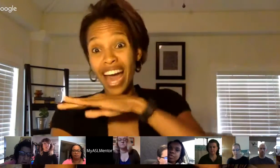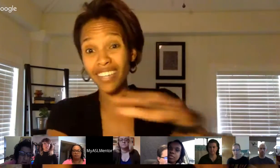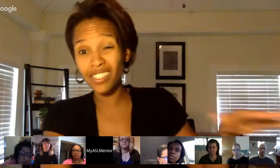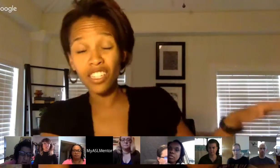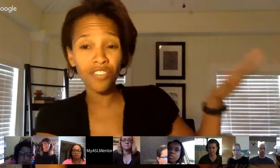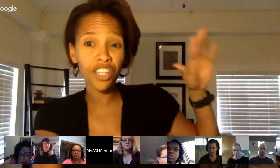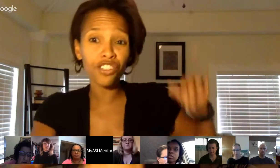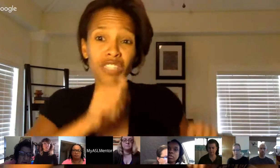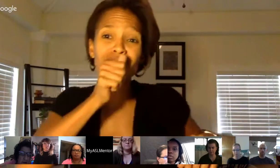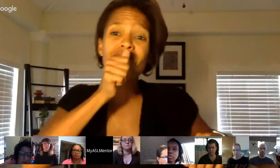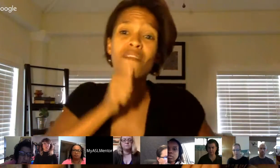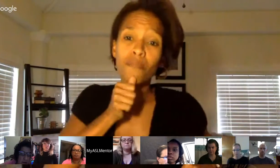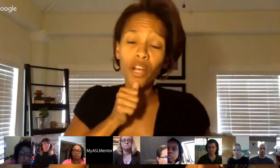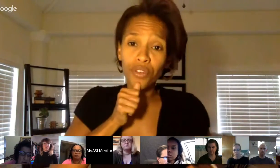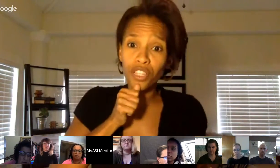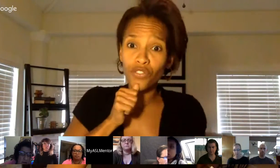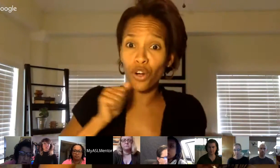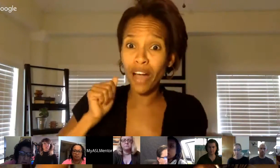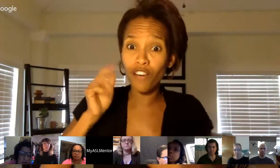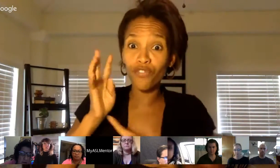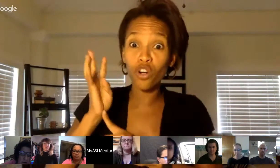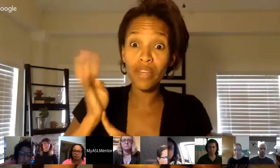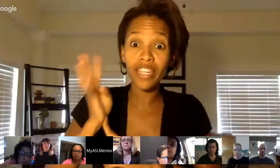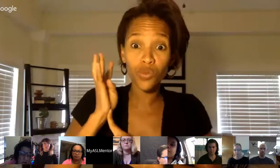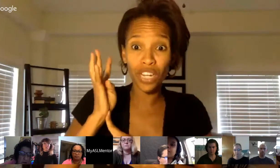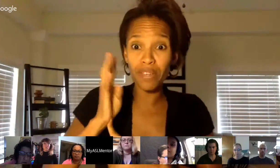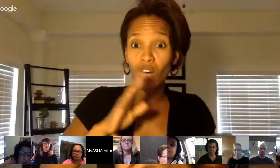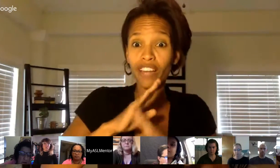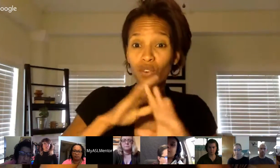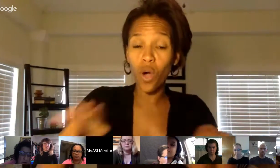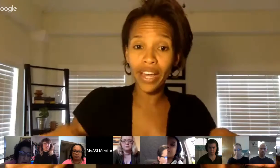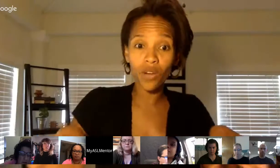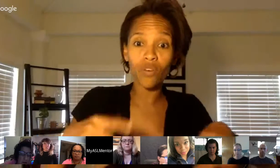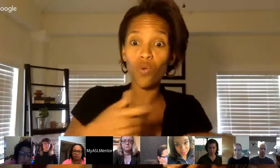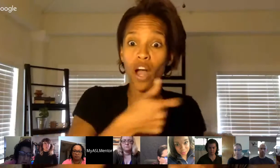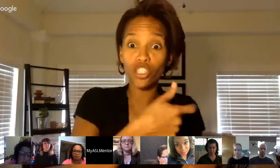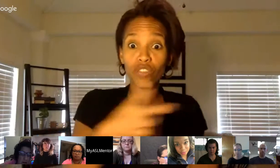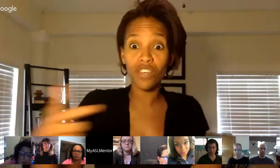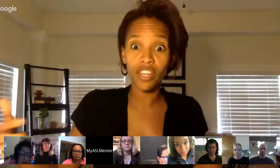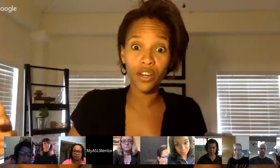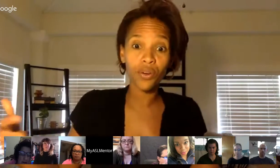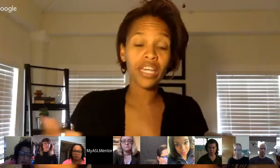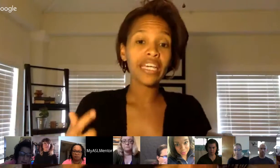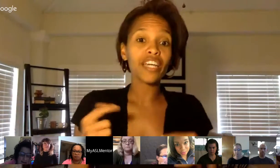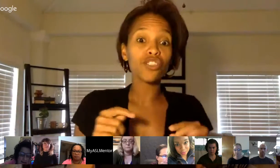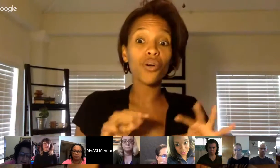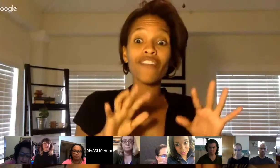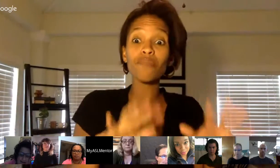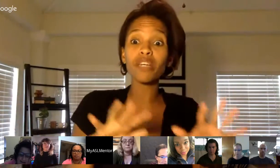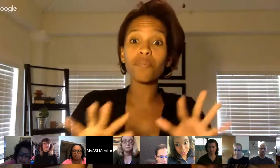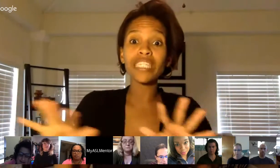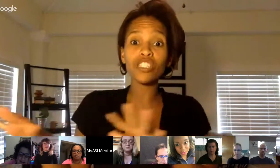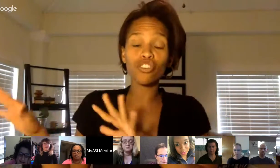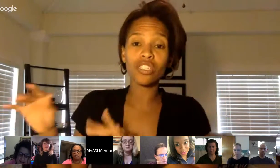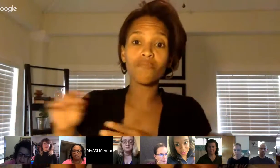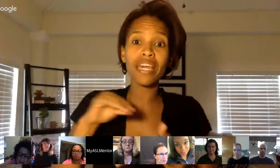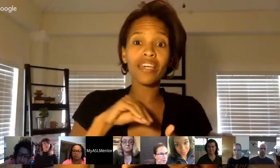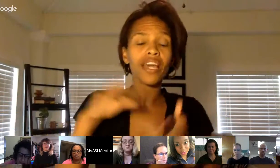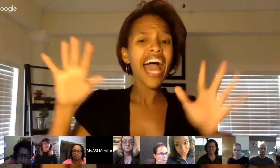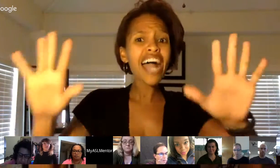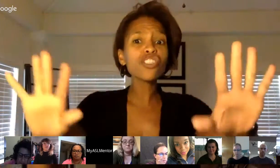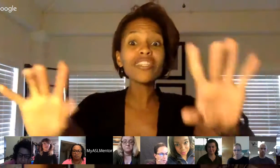don't have access to the video, just bear with us for about 4 minutes. We're gonna be kind of quiet while we watch the video. And so everybody, please